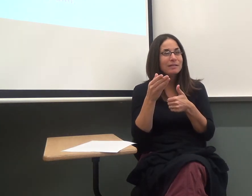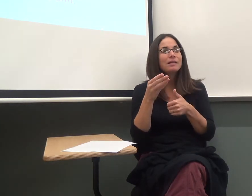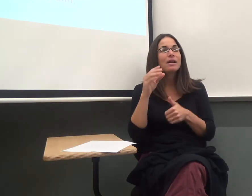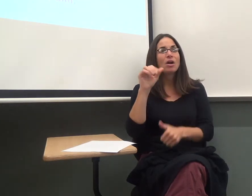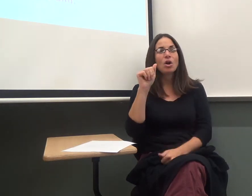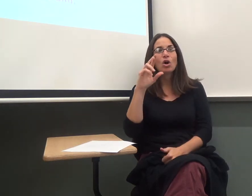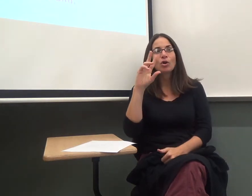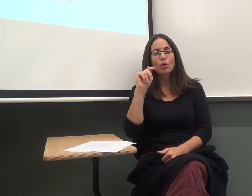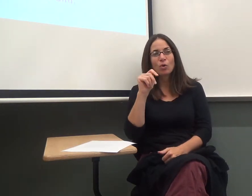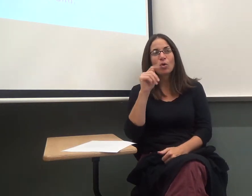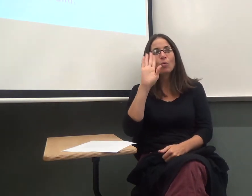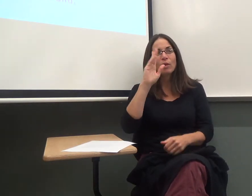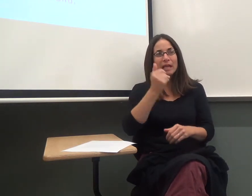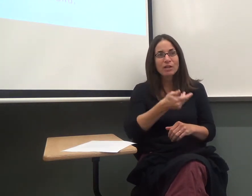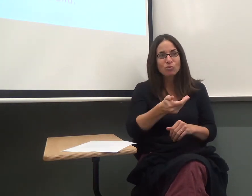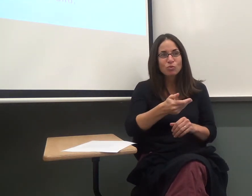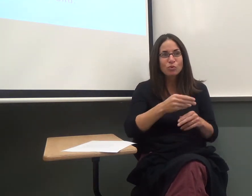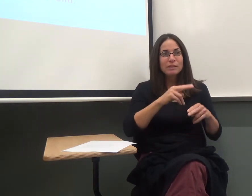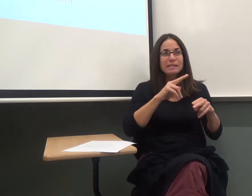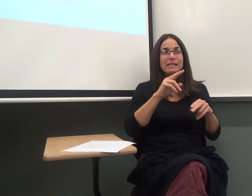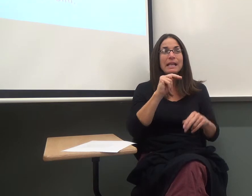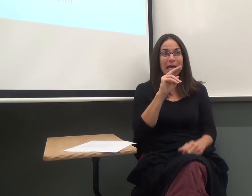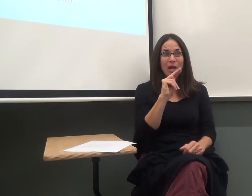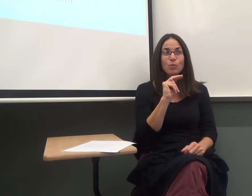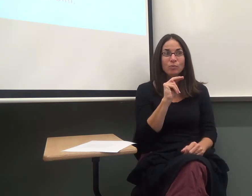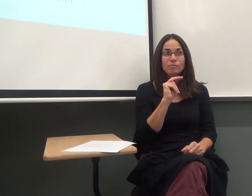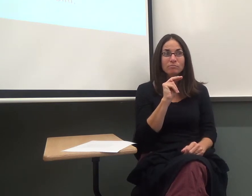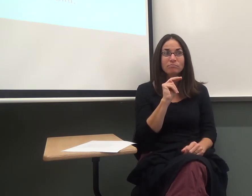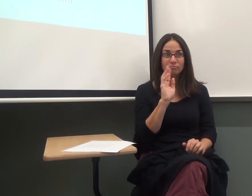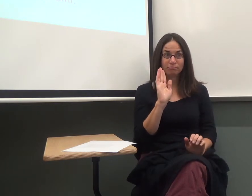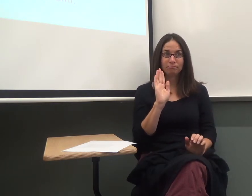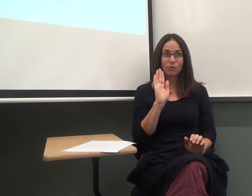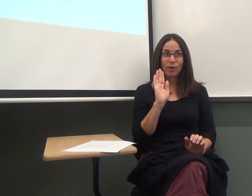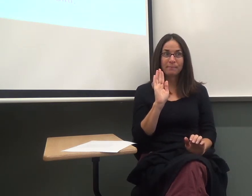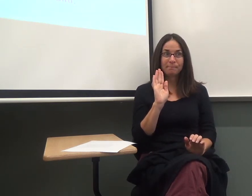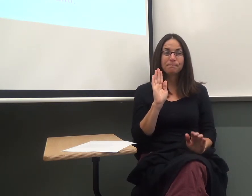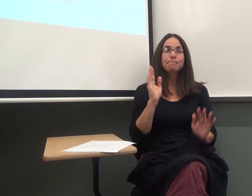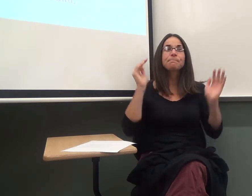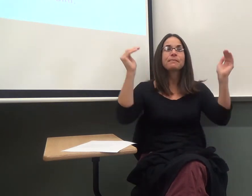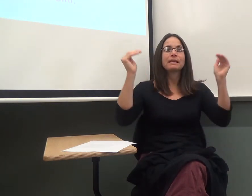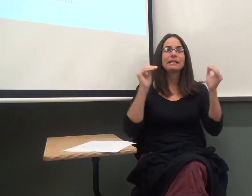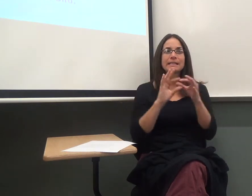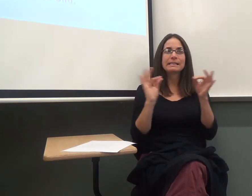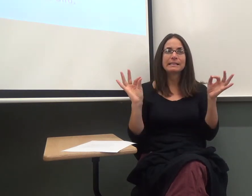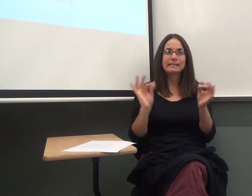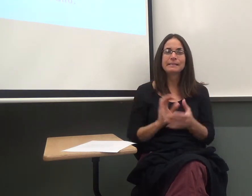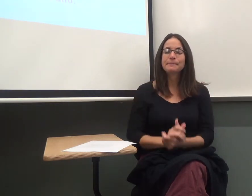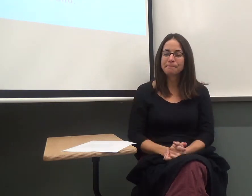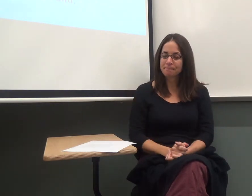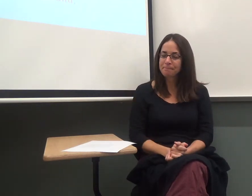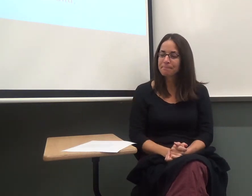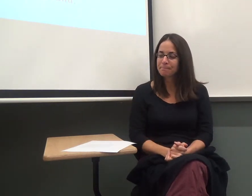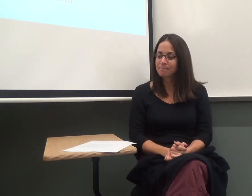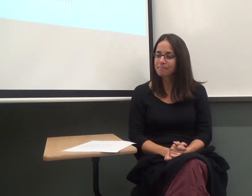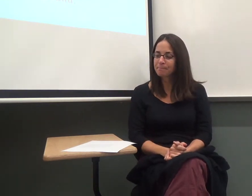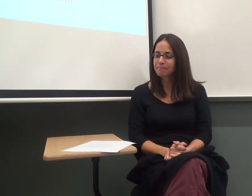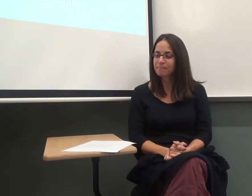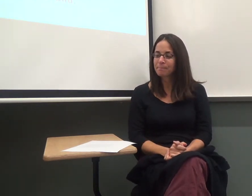always introduces Okay, the noun before it comes. This sentence should be pretty good. We can do this one. Okay, you ready? Cockatiels. Noun. All